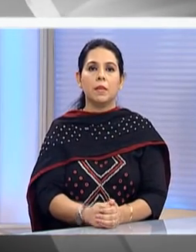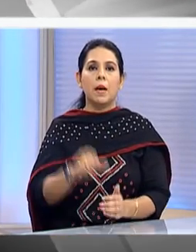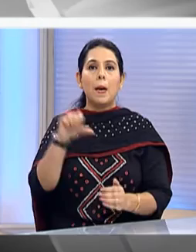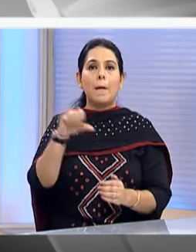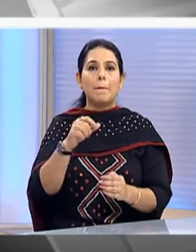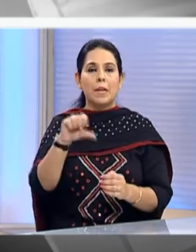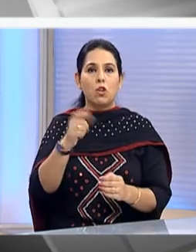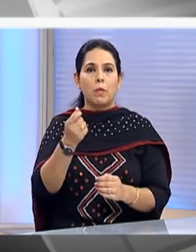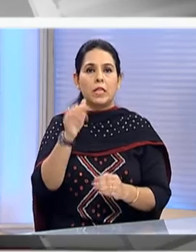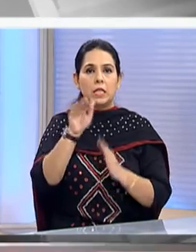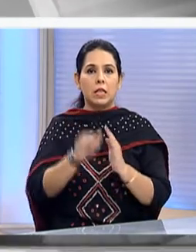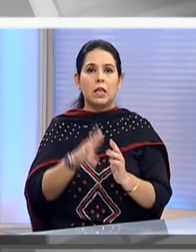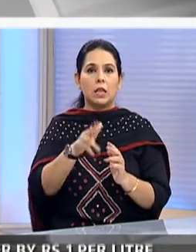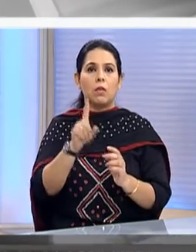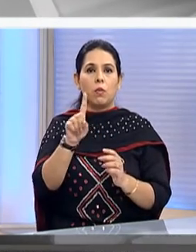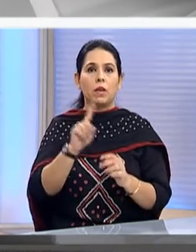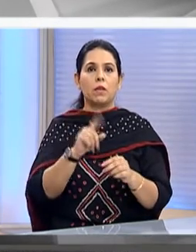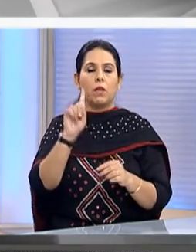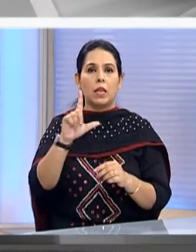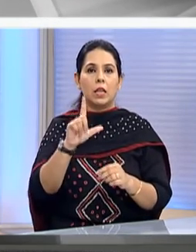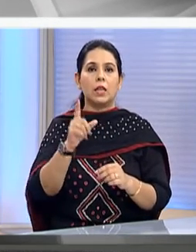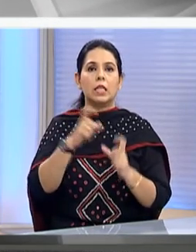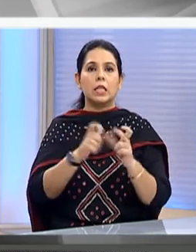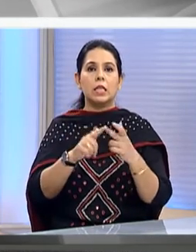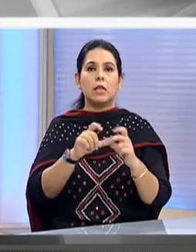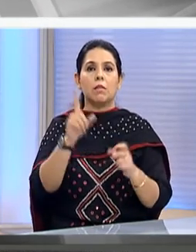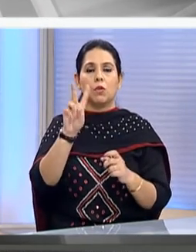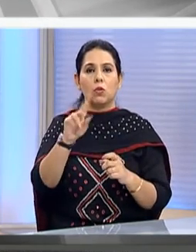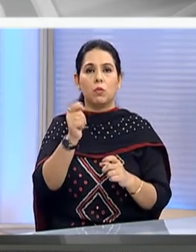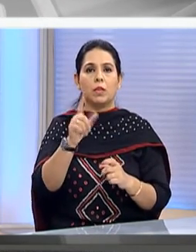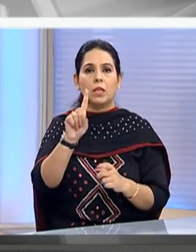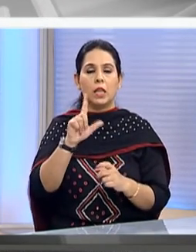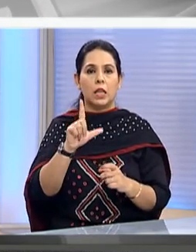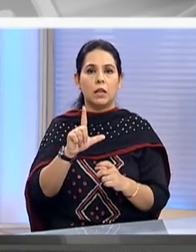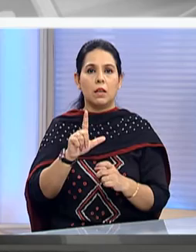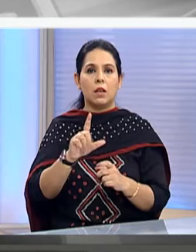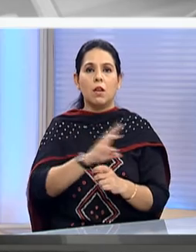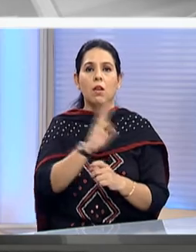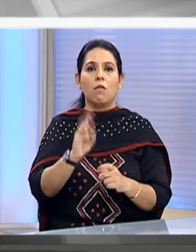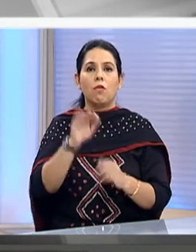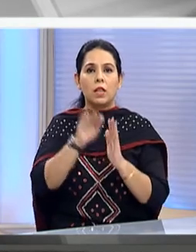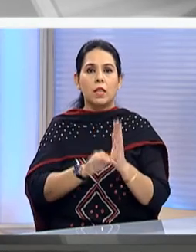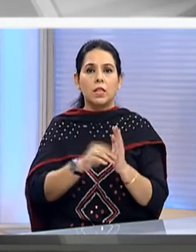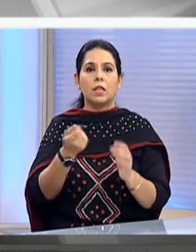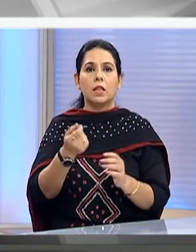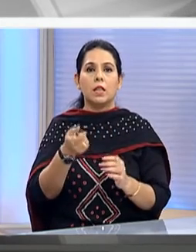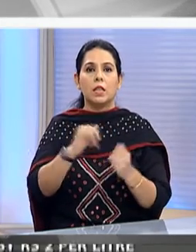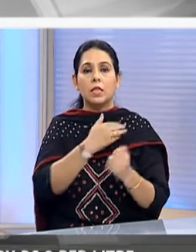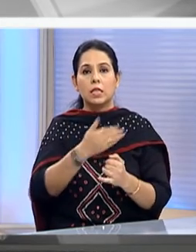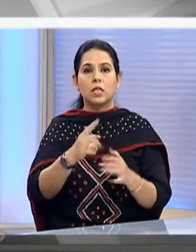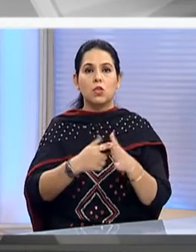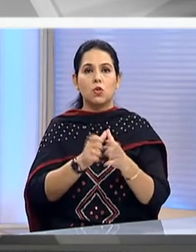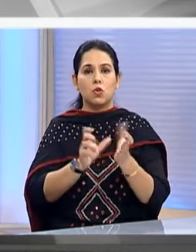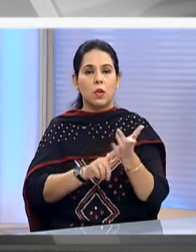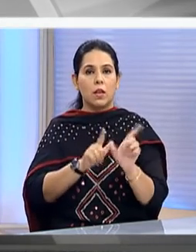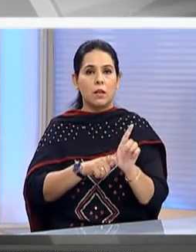The price of petrol was cut by 1 rupees a litre and diesel by 2 rupees per litre. This is the 4th reduction in rates